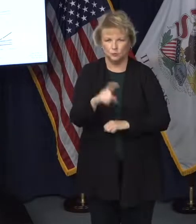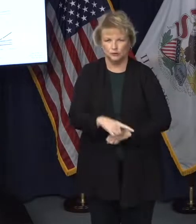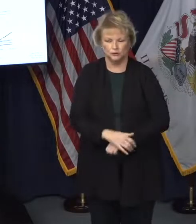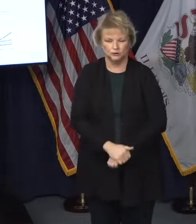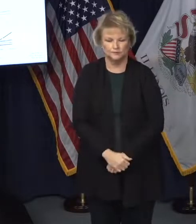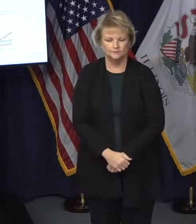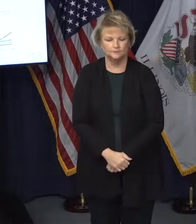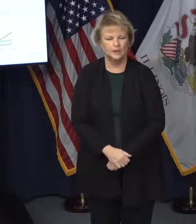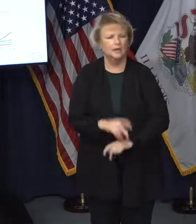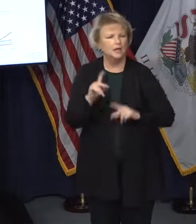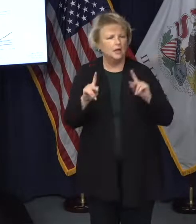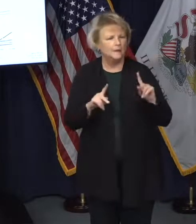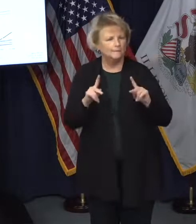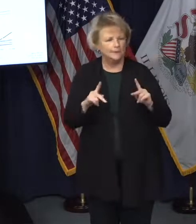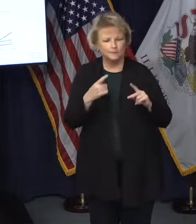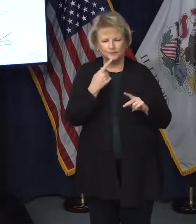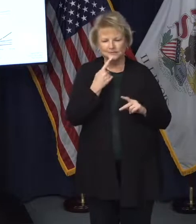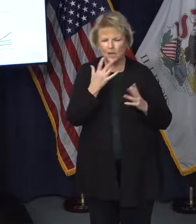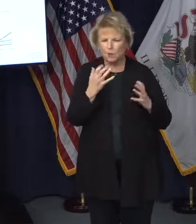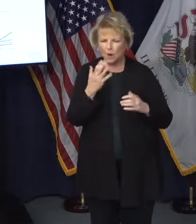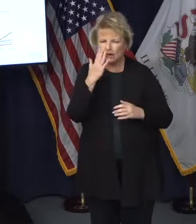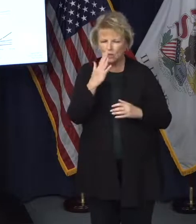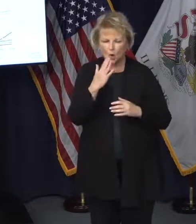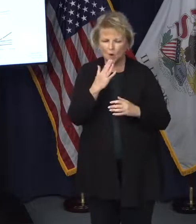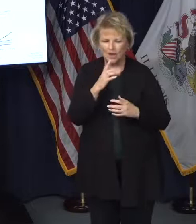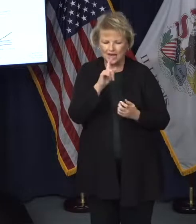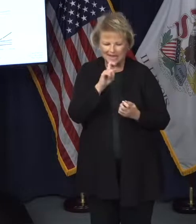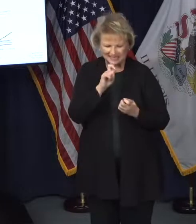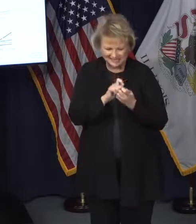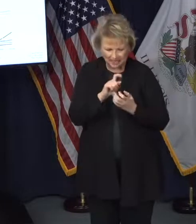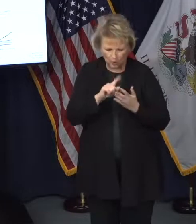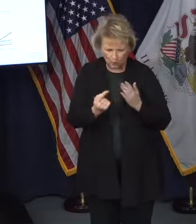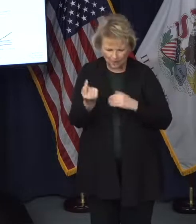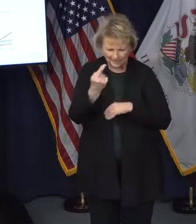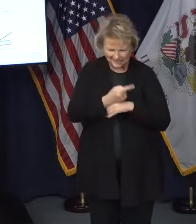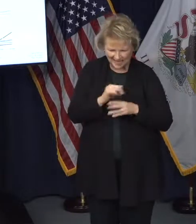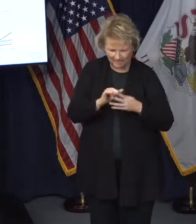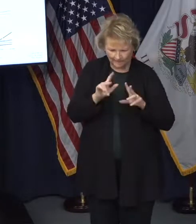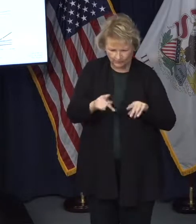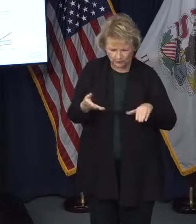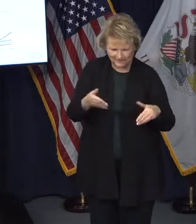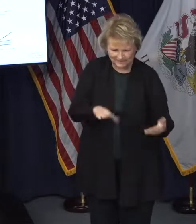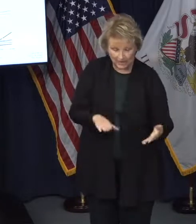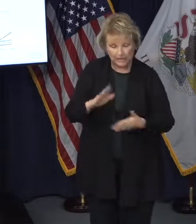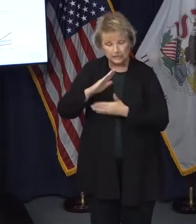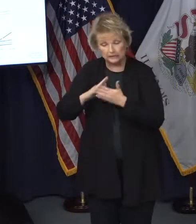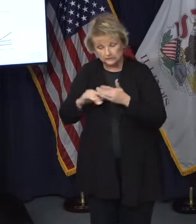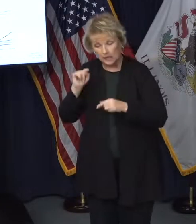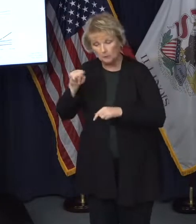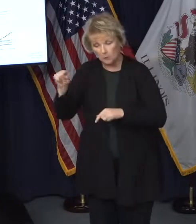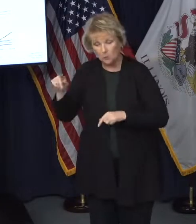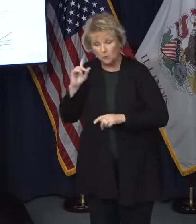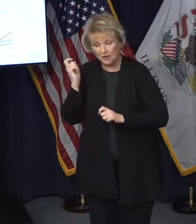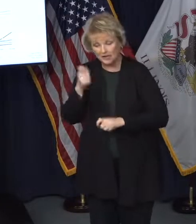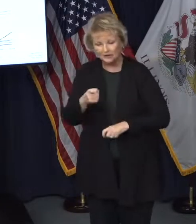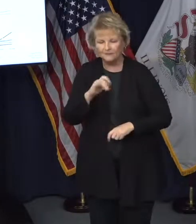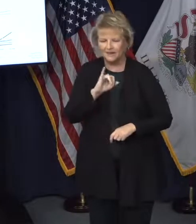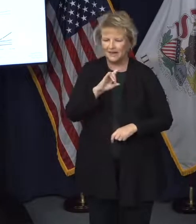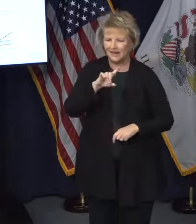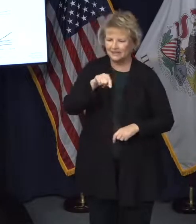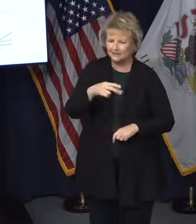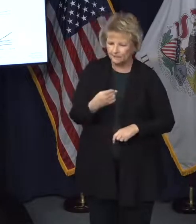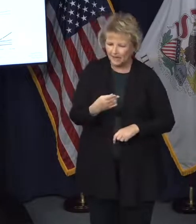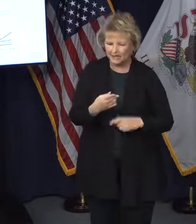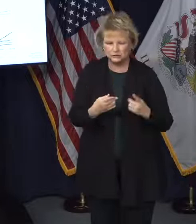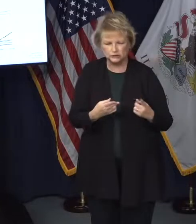Viewers continue to ask for exact day of death reports. Some local health departments provide that data. Can you explain why IDPH may